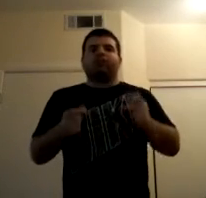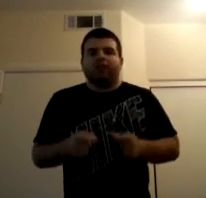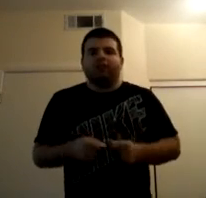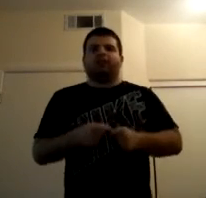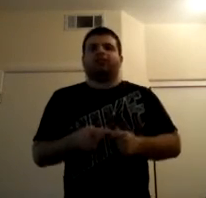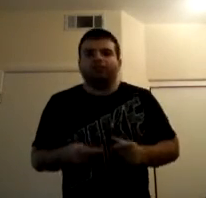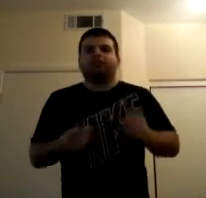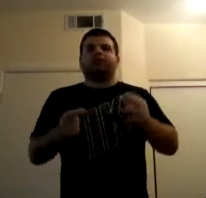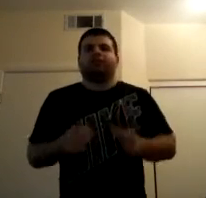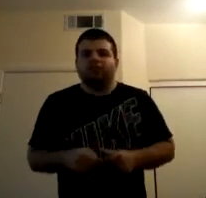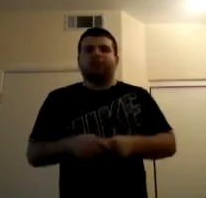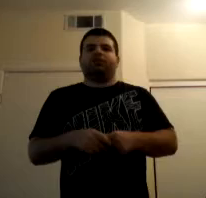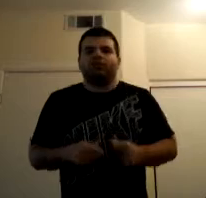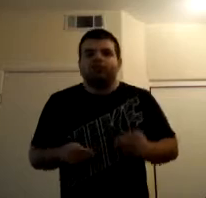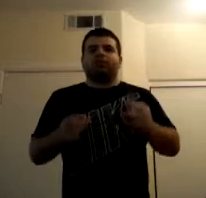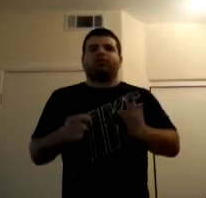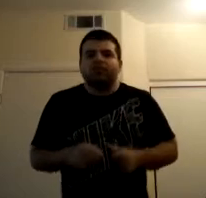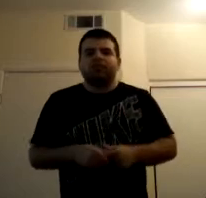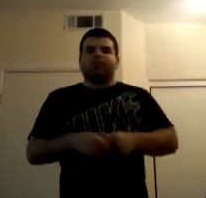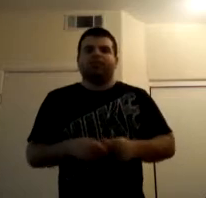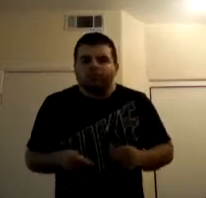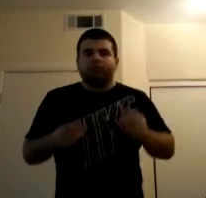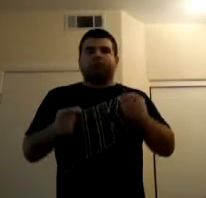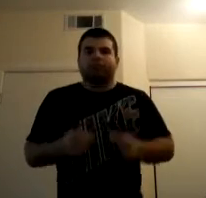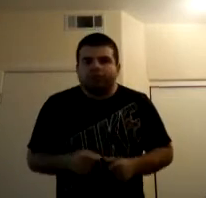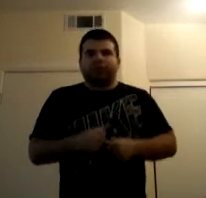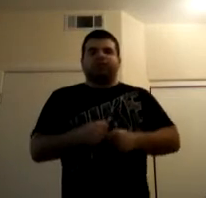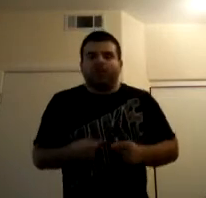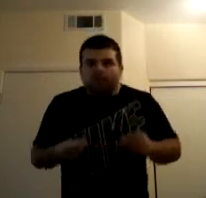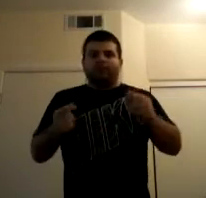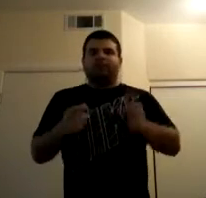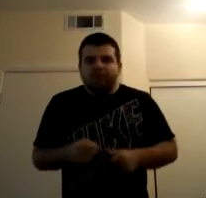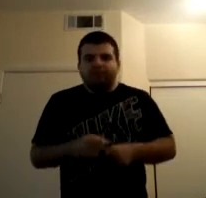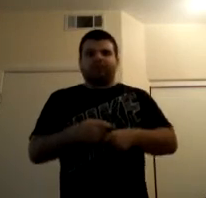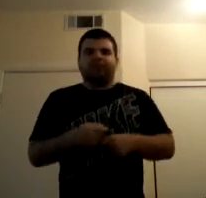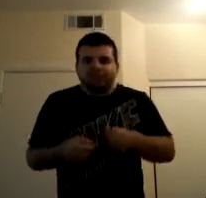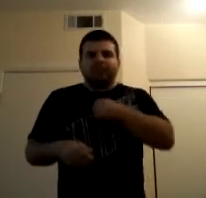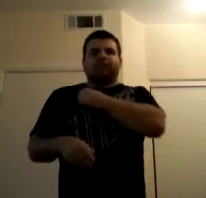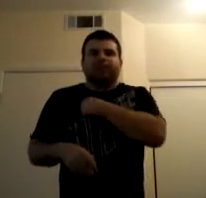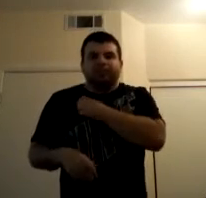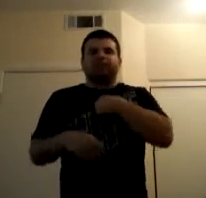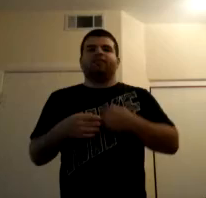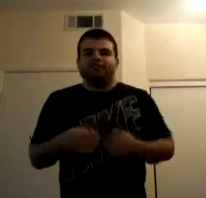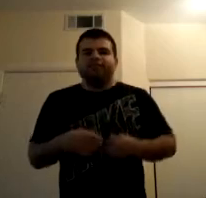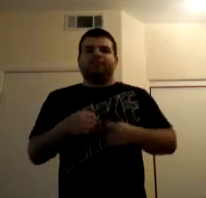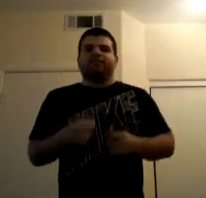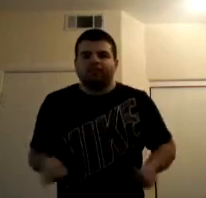the Vatican, better go ask your friends again. Tear it in the eyes, and I tell you, here comes a mask again. No time for talking, dig the hole for the coffin. It's no mystery, Ray, that